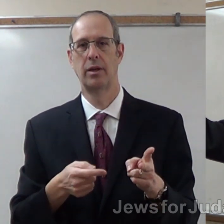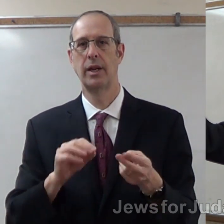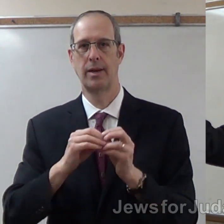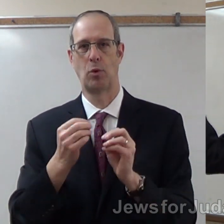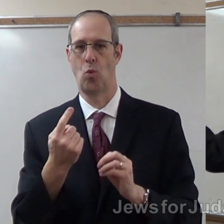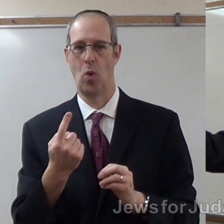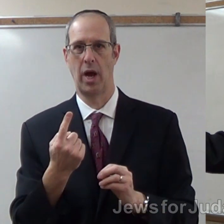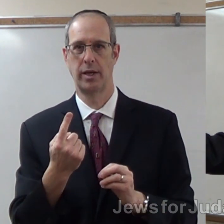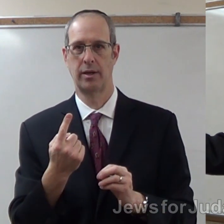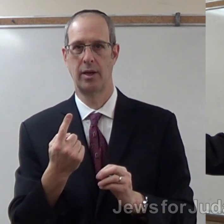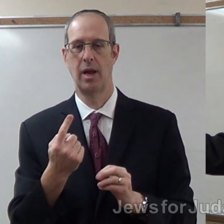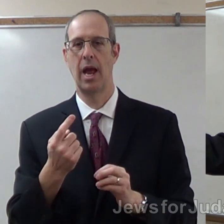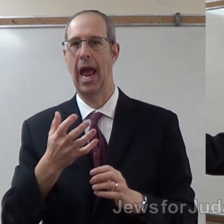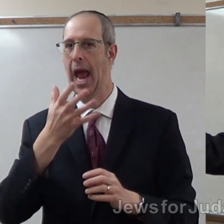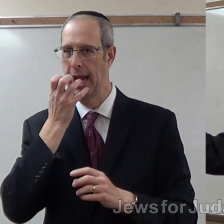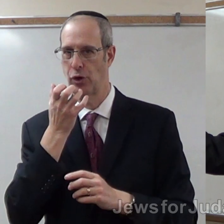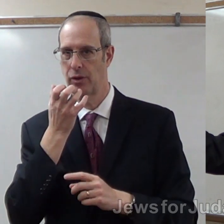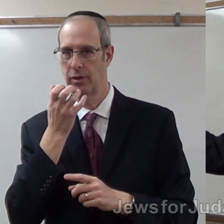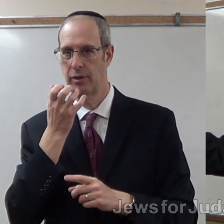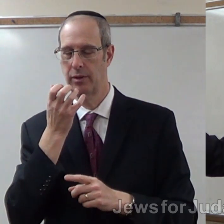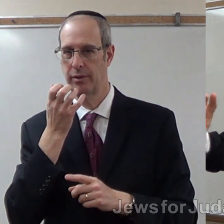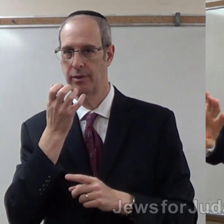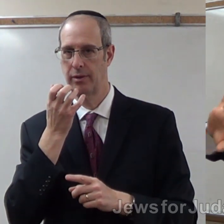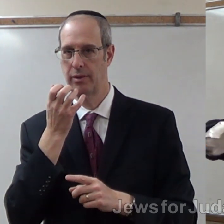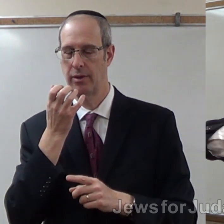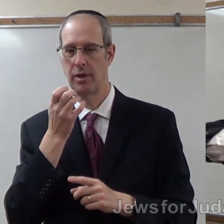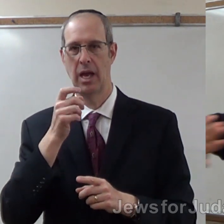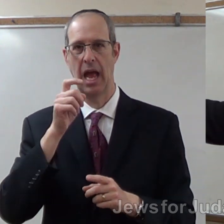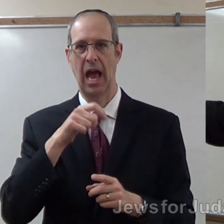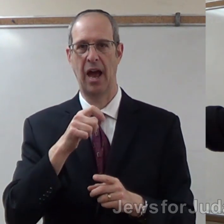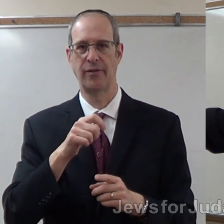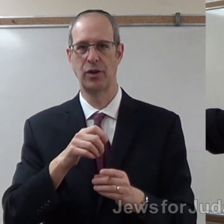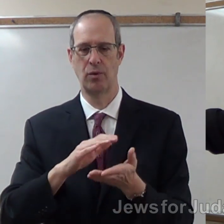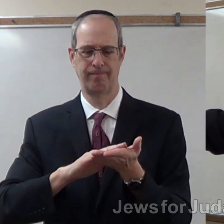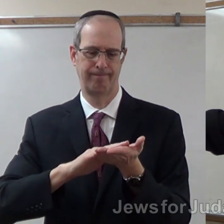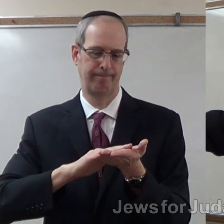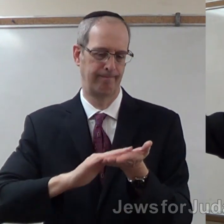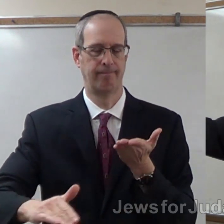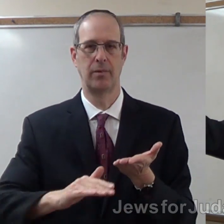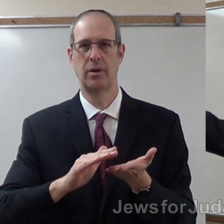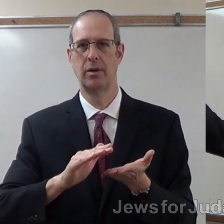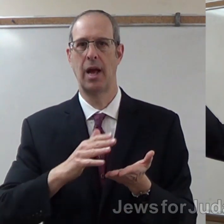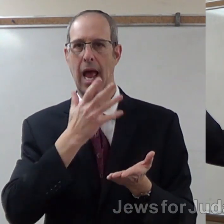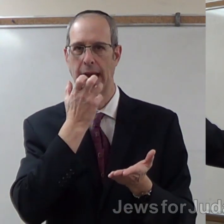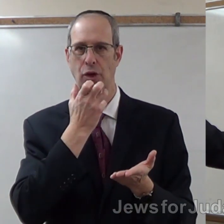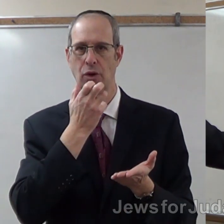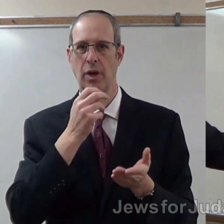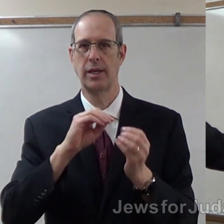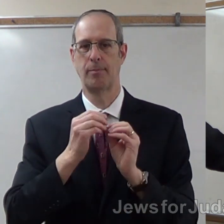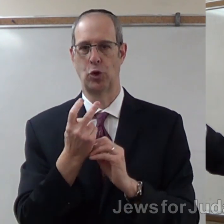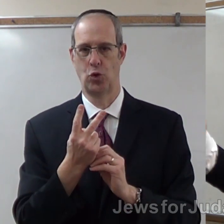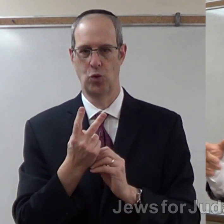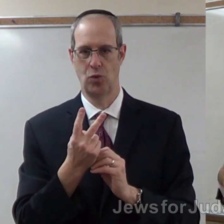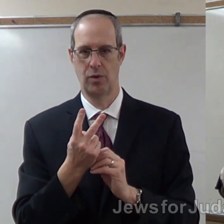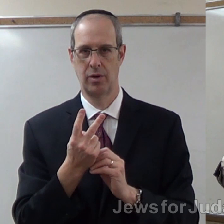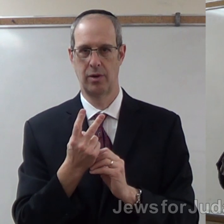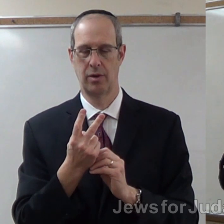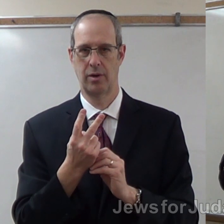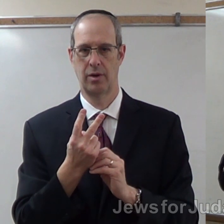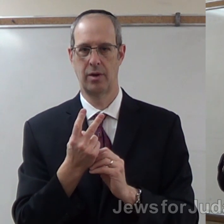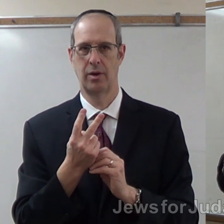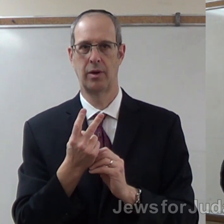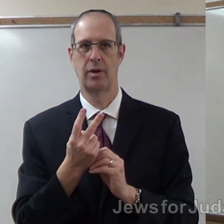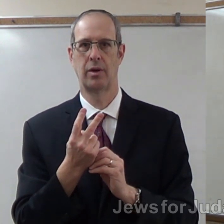One is anger. You have to wipe it out. And number two